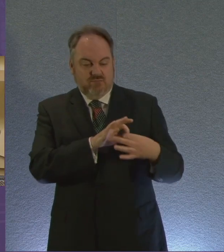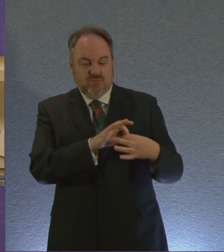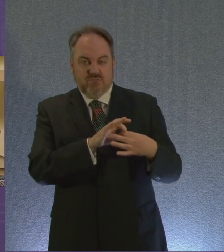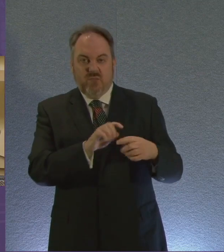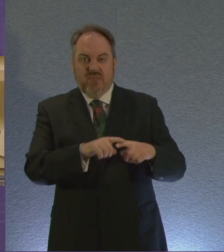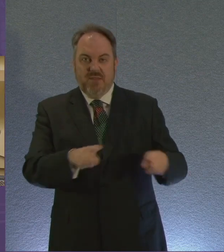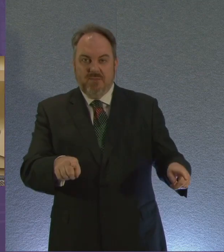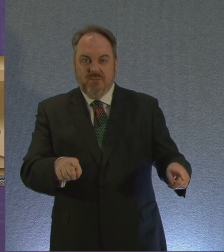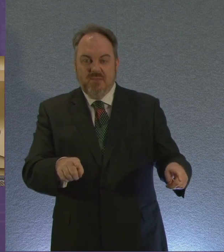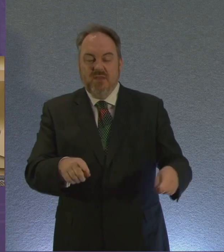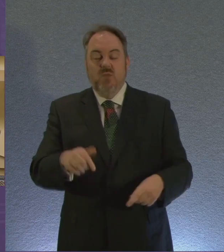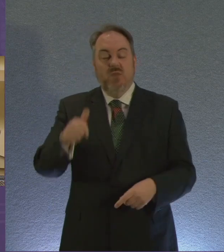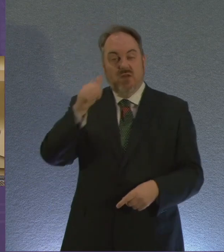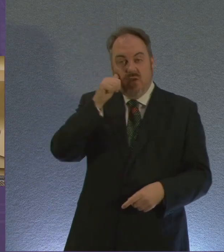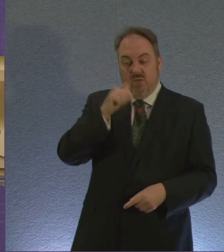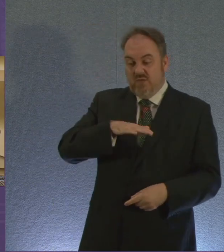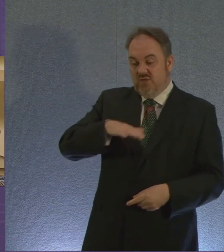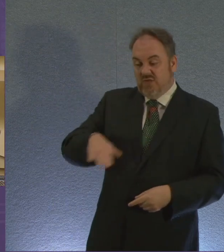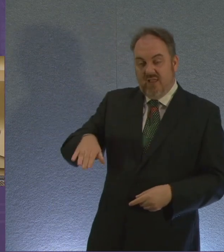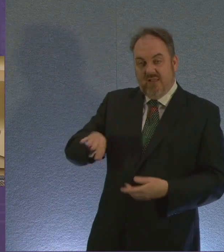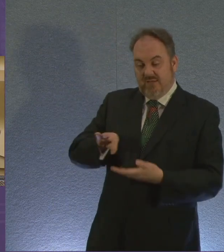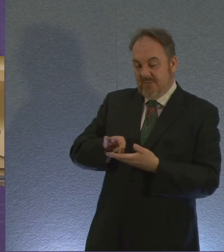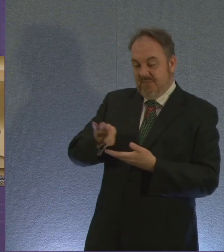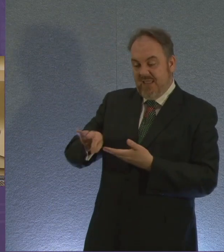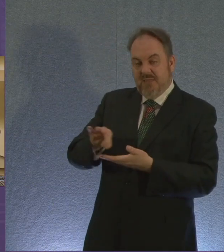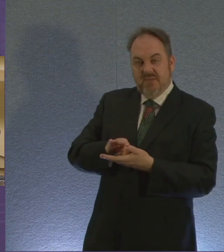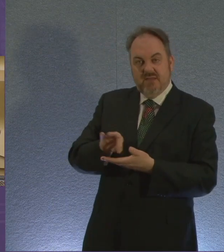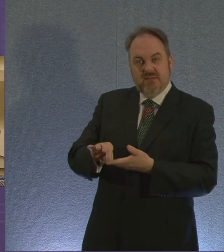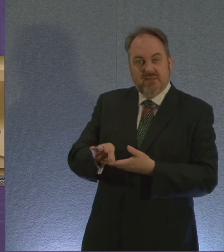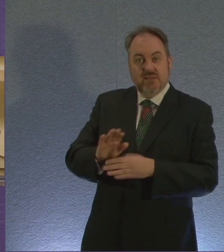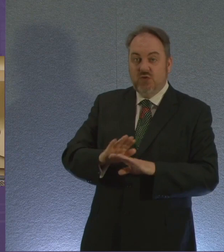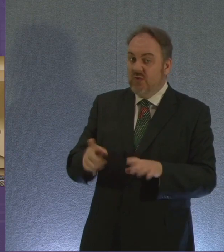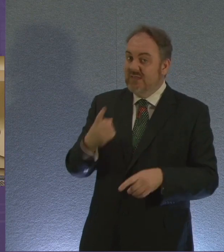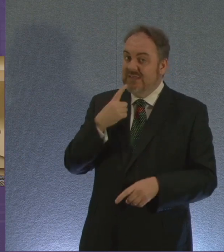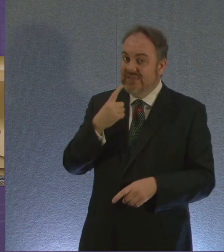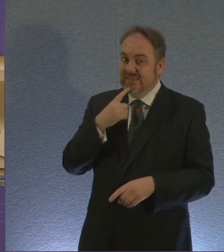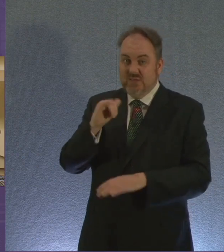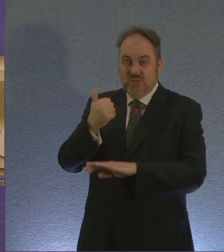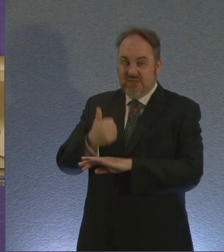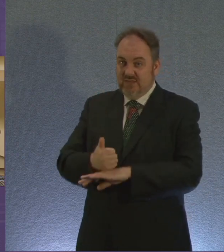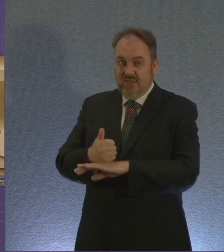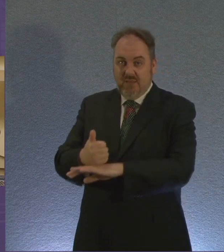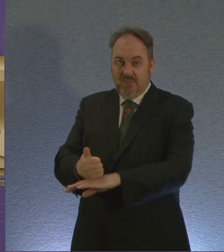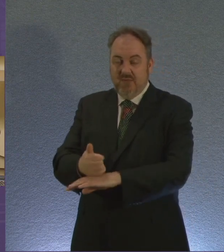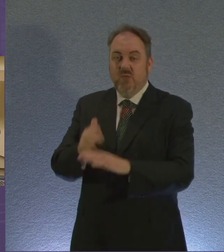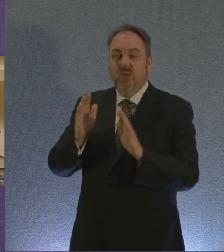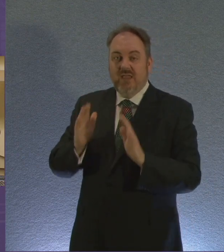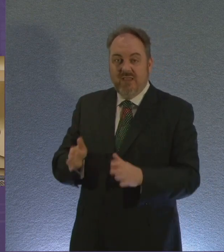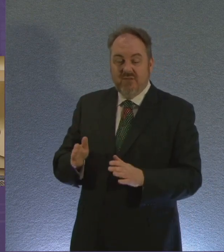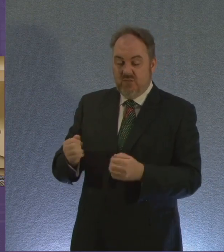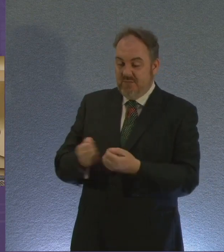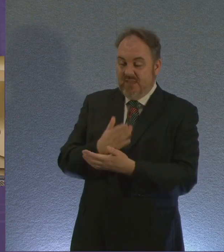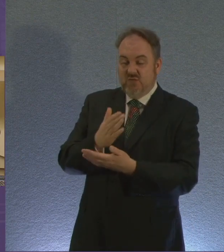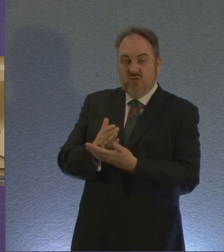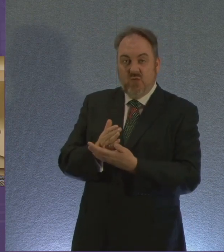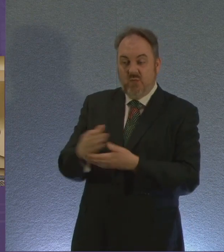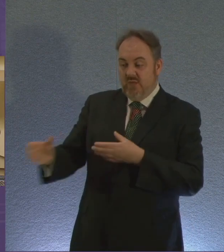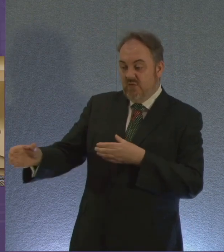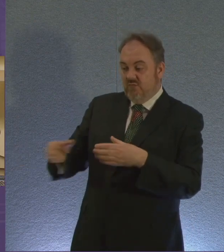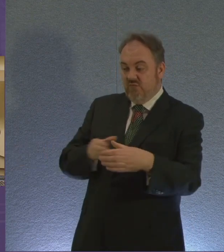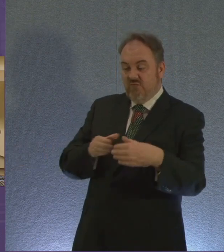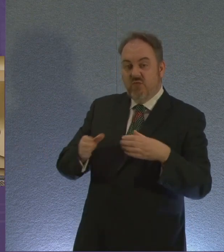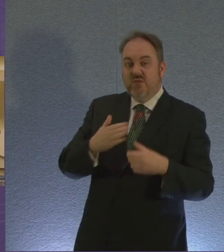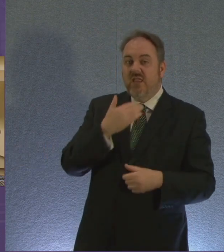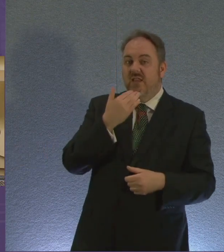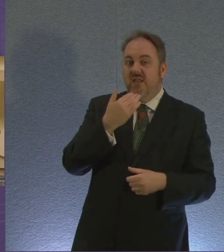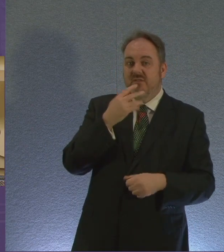to introduce. As I said during my statement, there is a major recruitment exercise that needs to be undertaken to allow us to introduce the